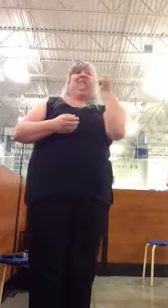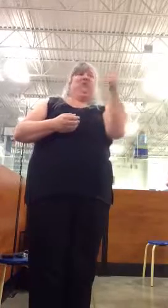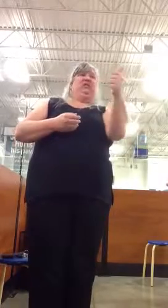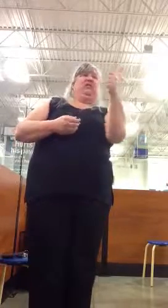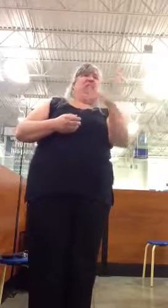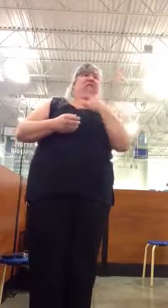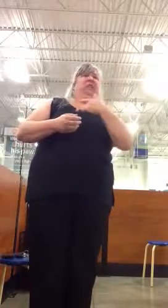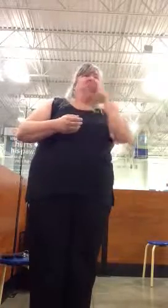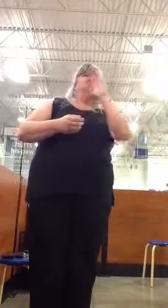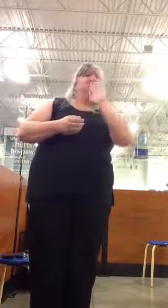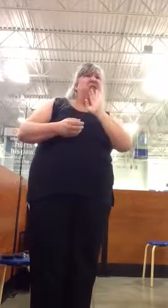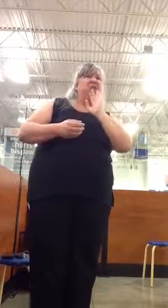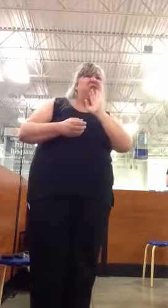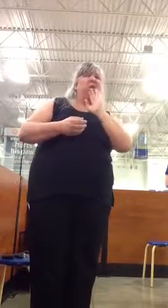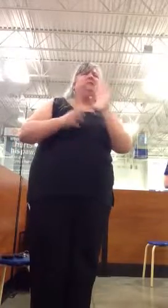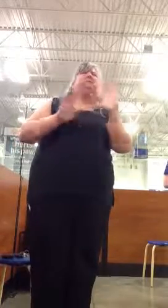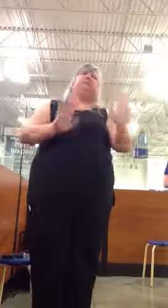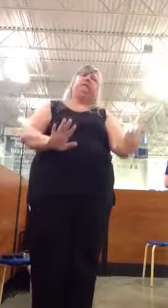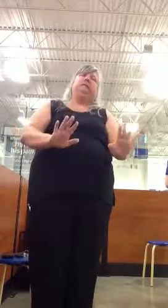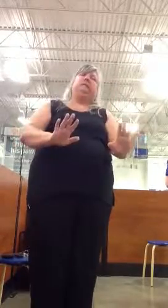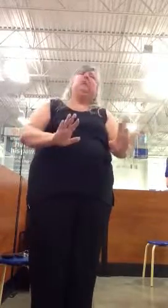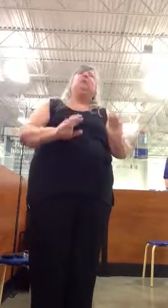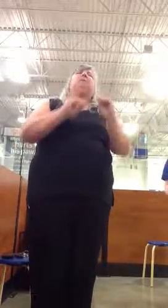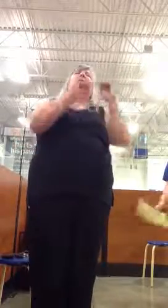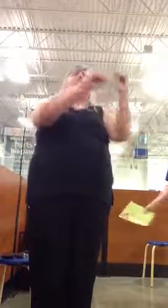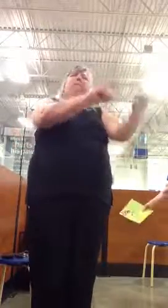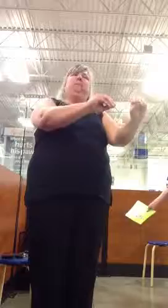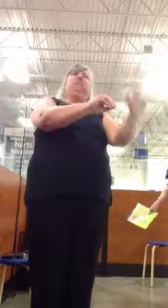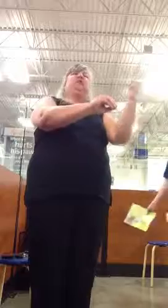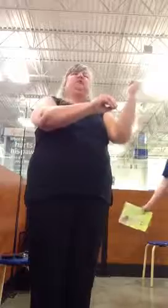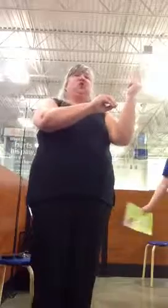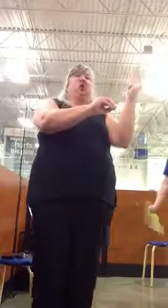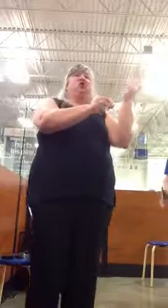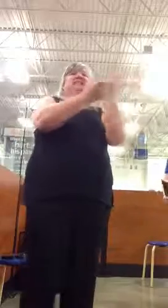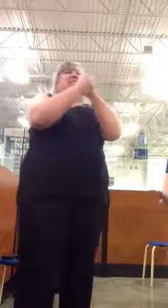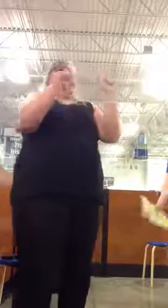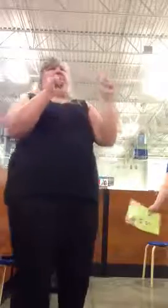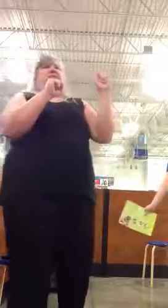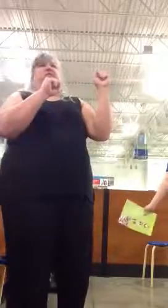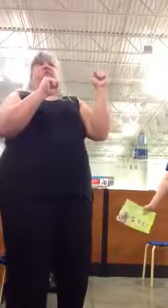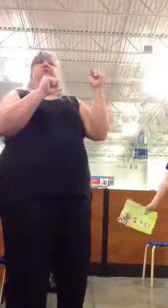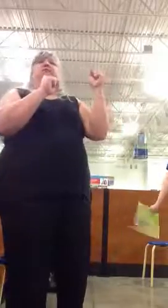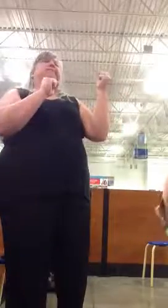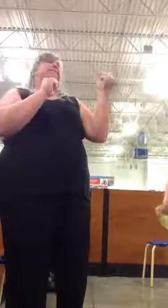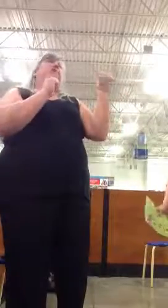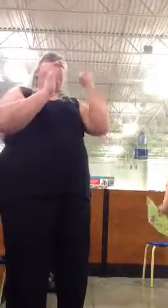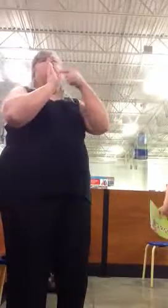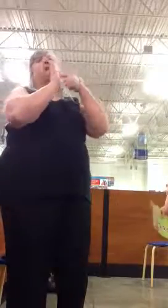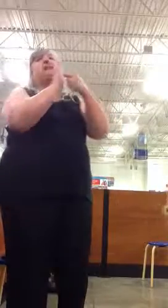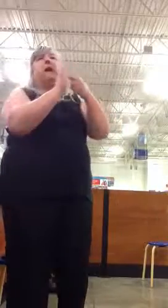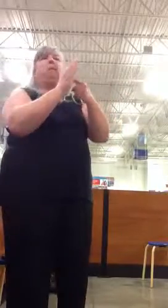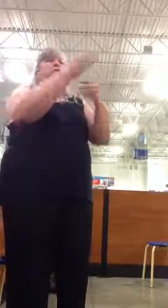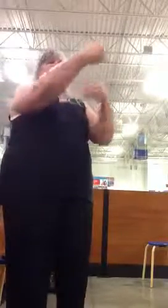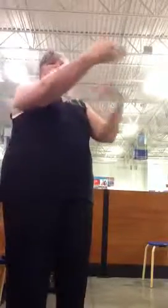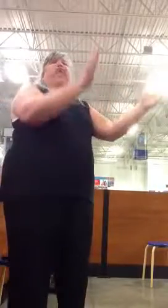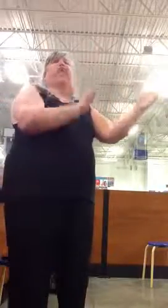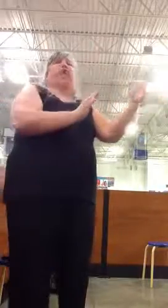can do is put your dog someplace safe, such as a kennel or a safe bathroom, walk